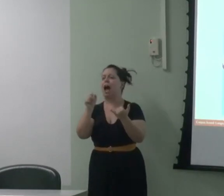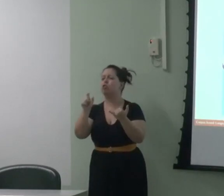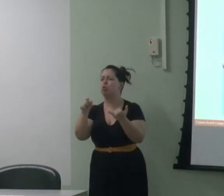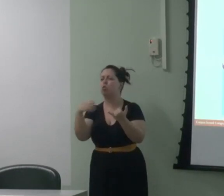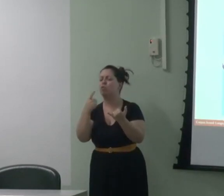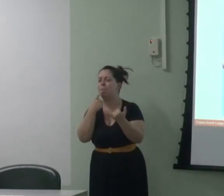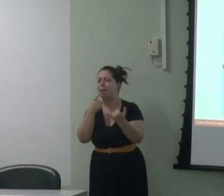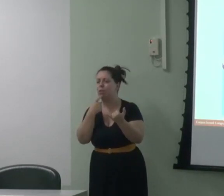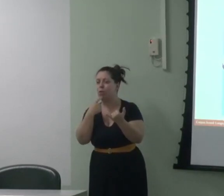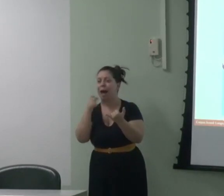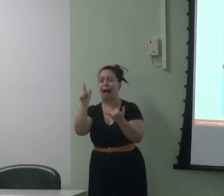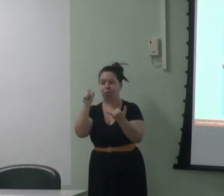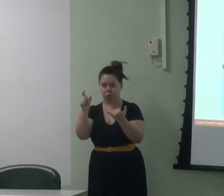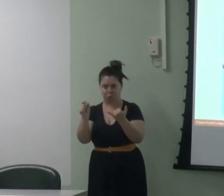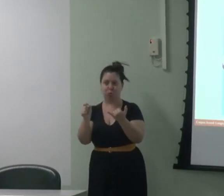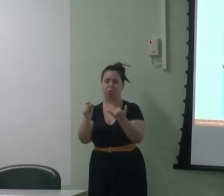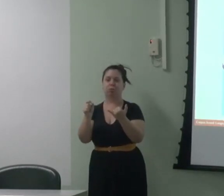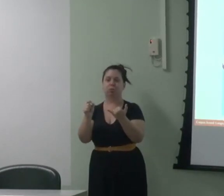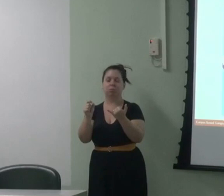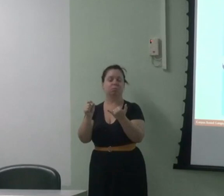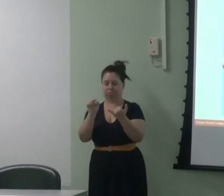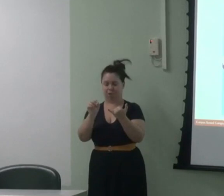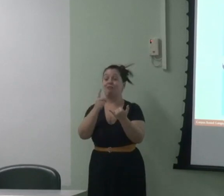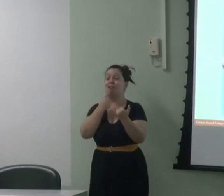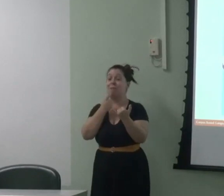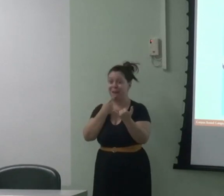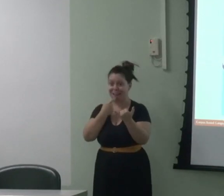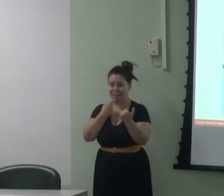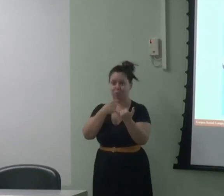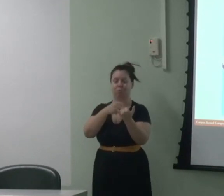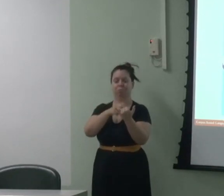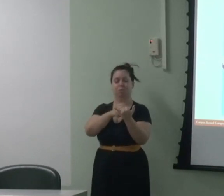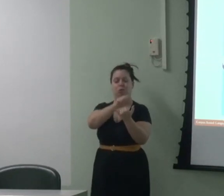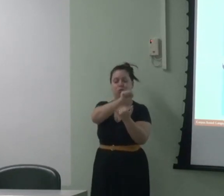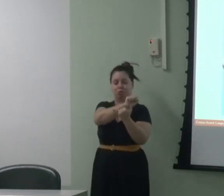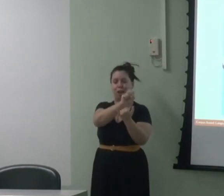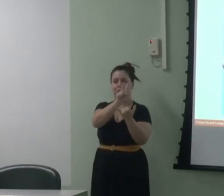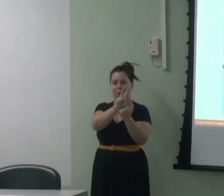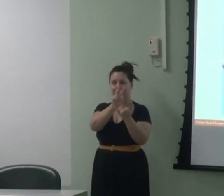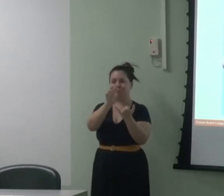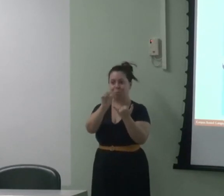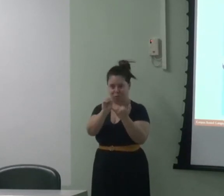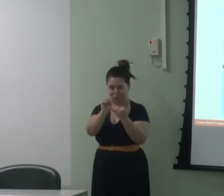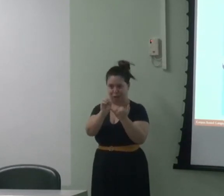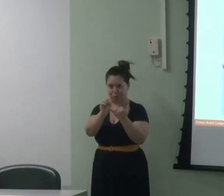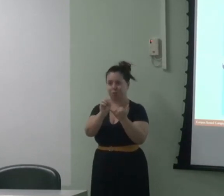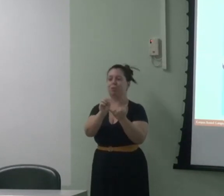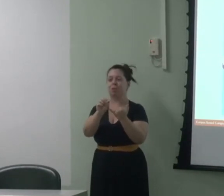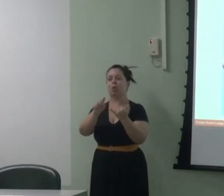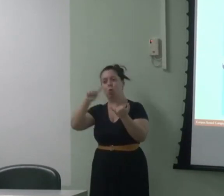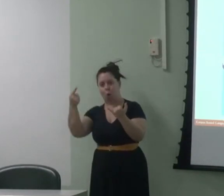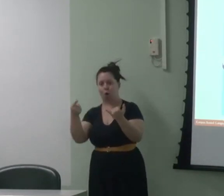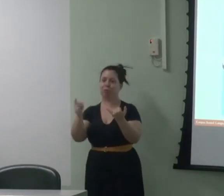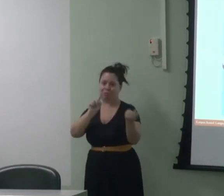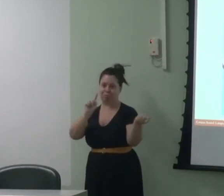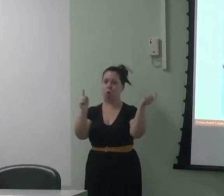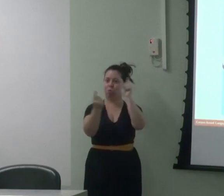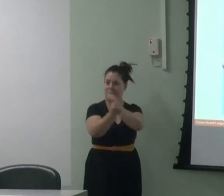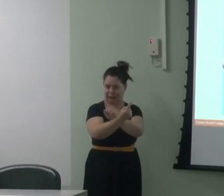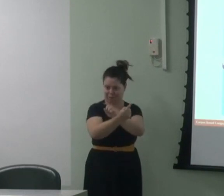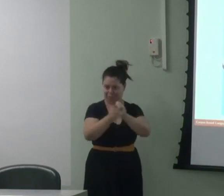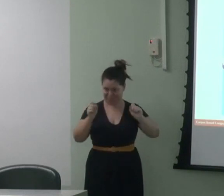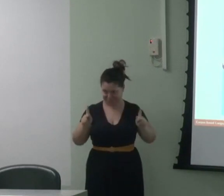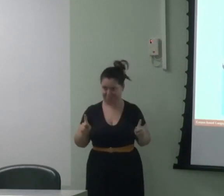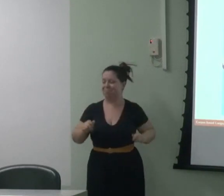now why I'm showing it here, because the Word Atlas of Language Structures takes this information from reference grammars